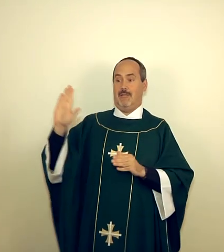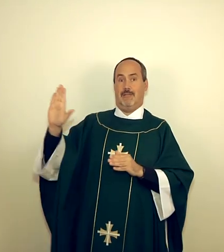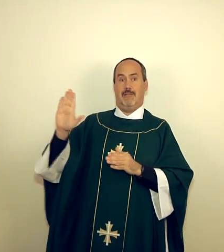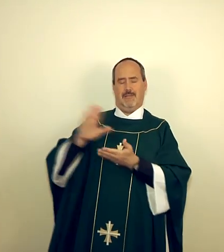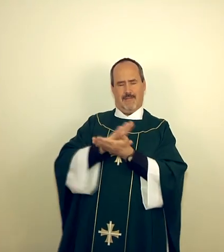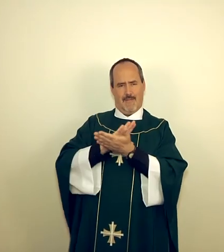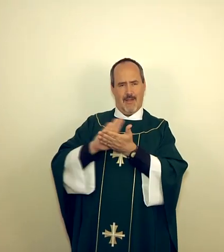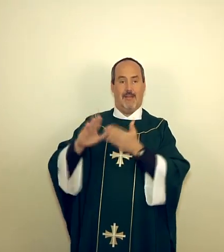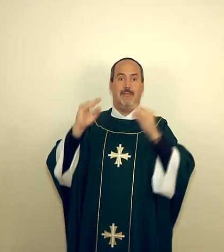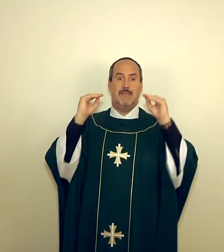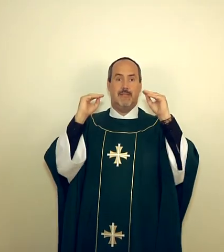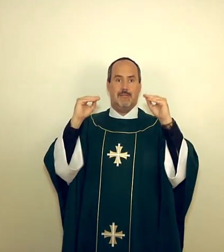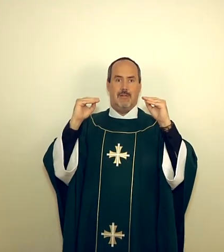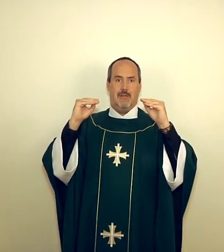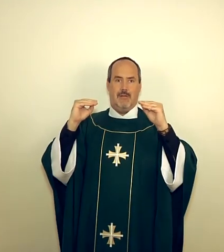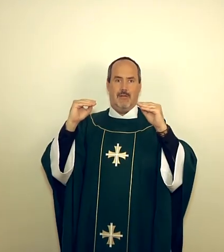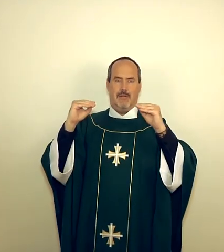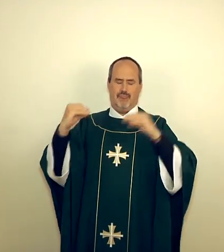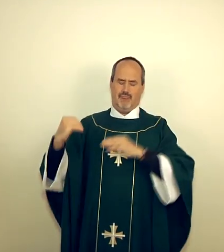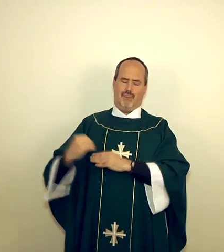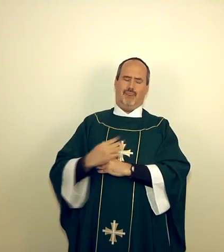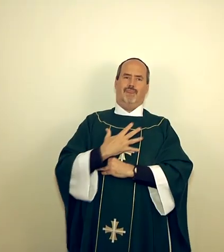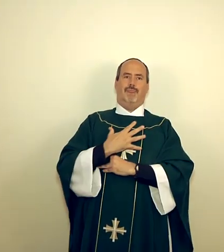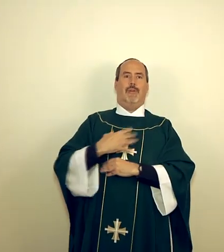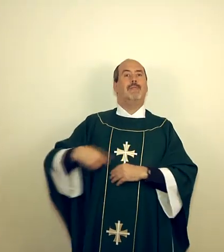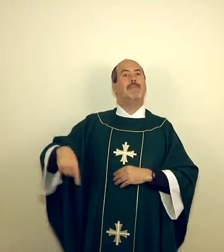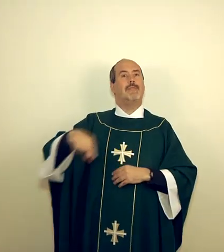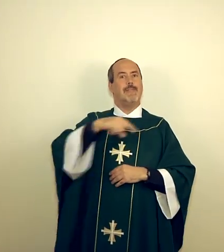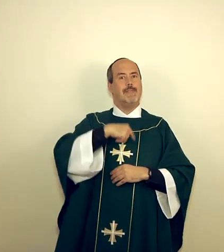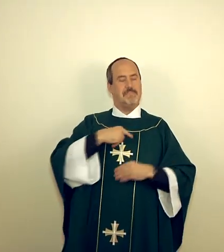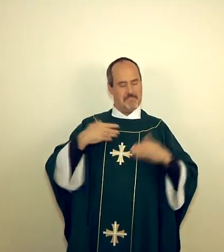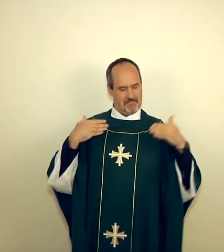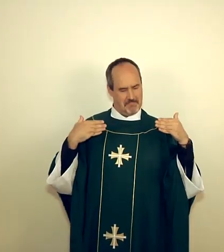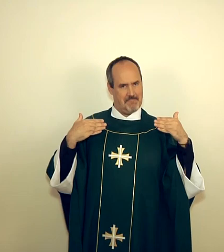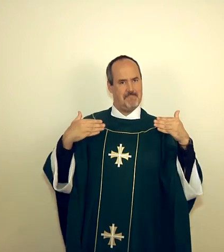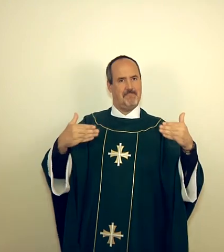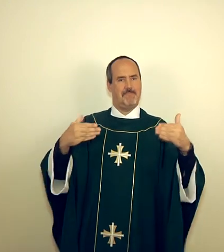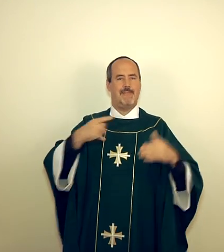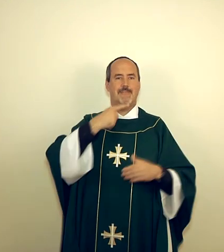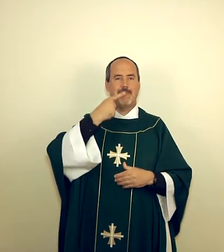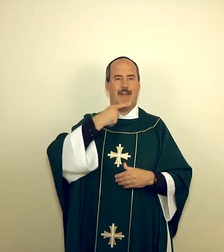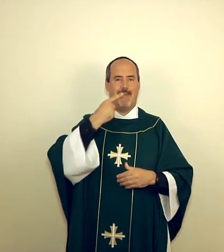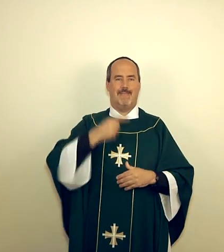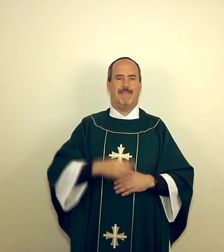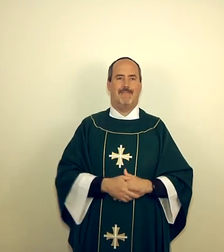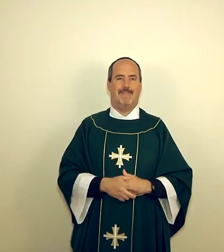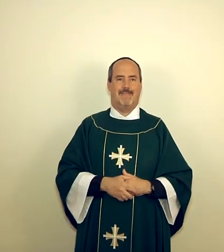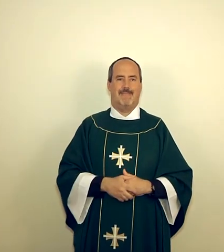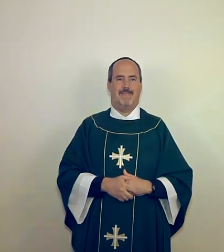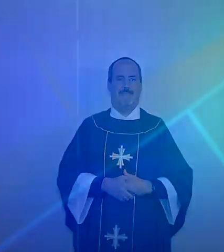Amen. At the Savior's command, and formed by divine teaching, we dare to say,